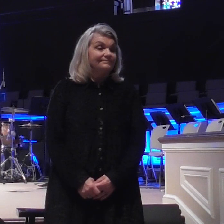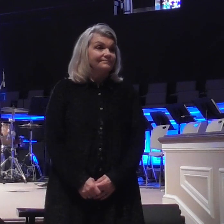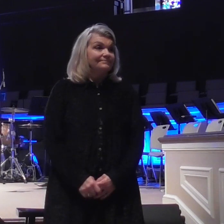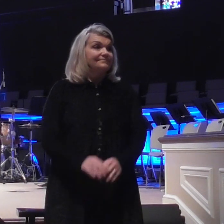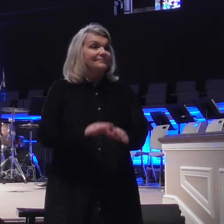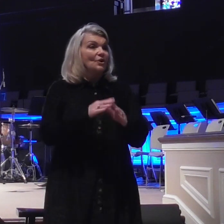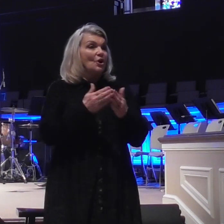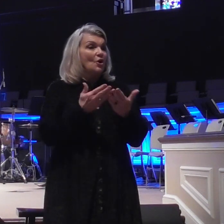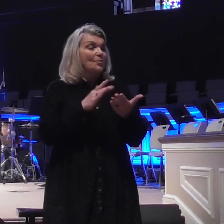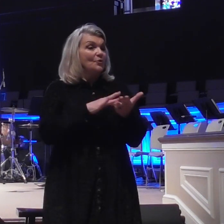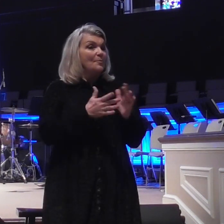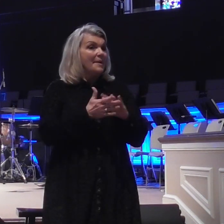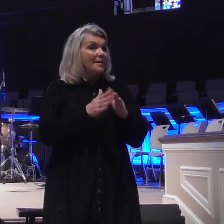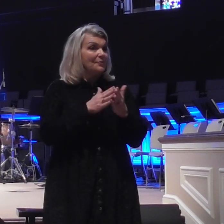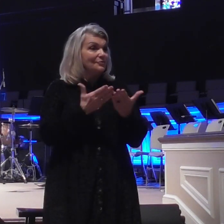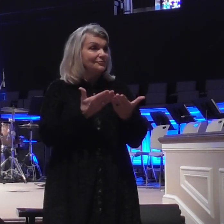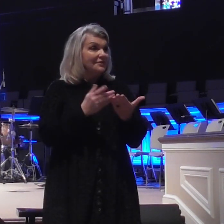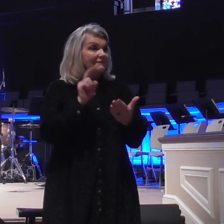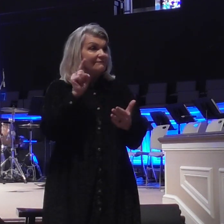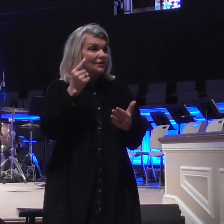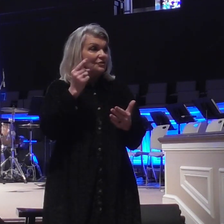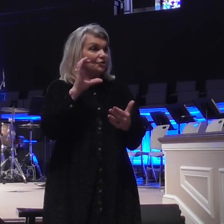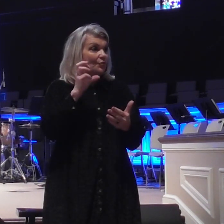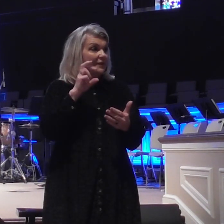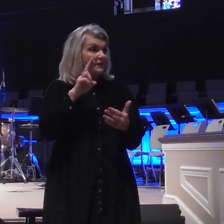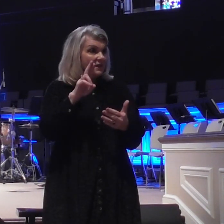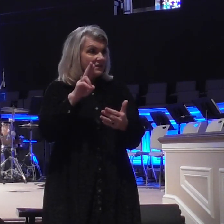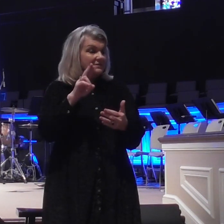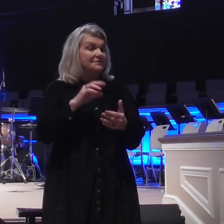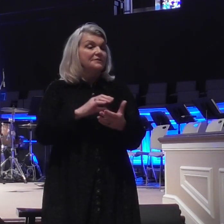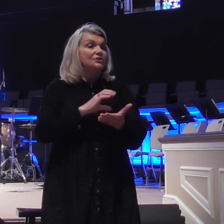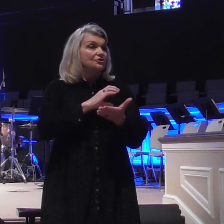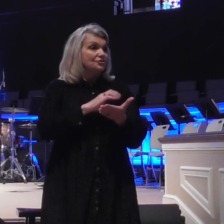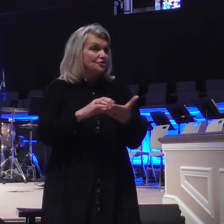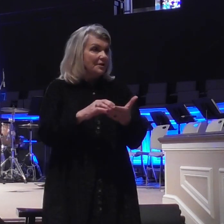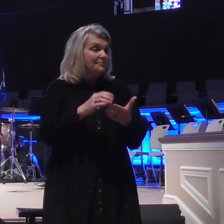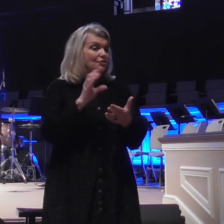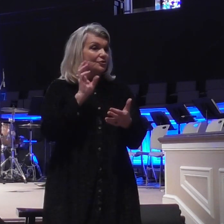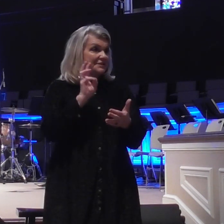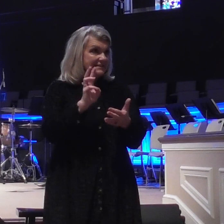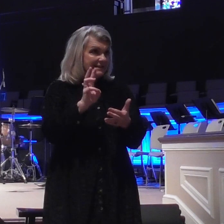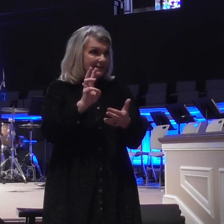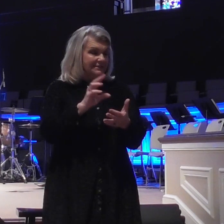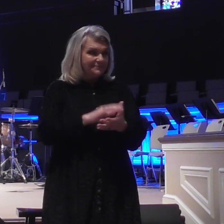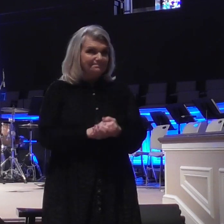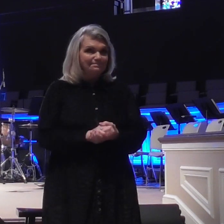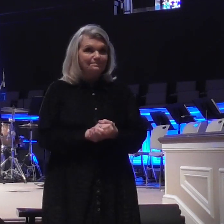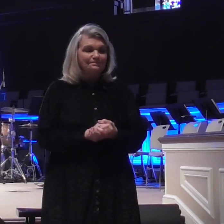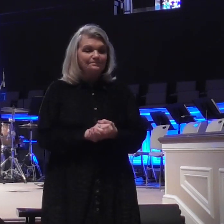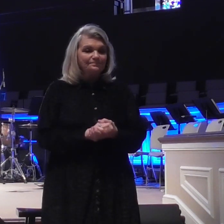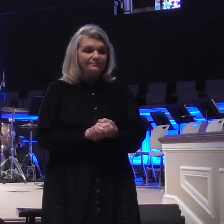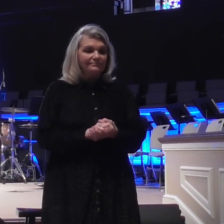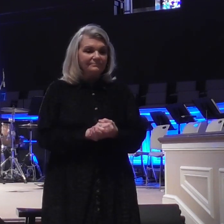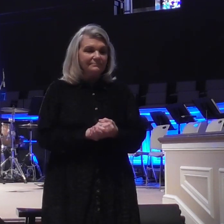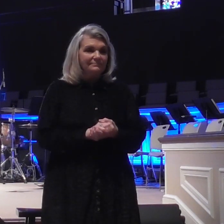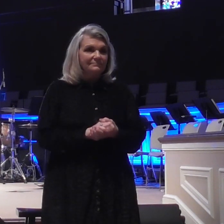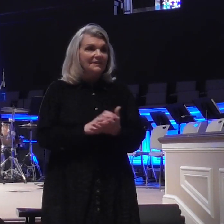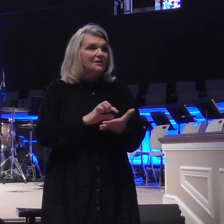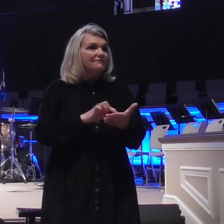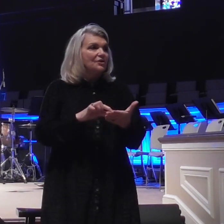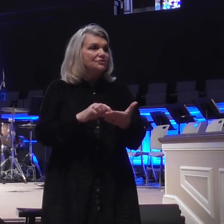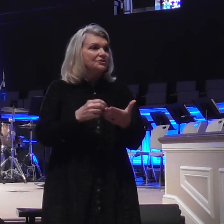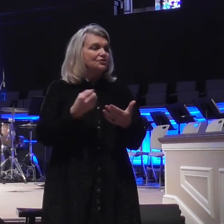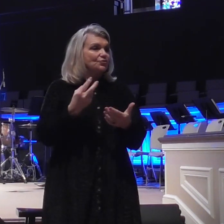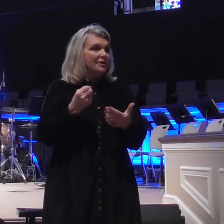Open your Bibles, if you will, to 1 Corinthians chapter 6. 1 Corinthians chapter 6. We're going to look together at verses